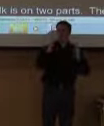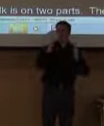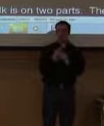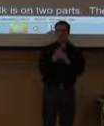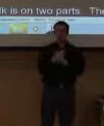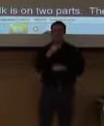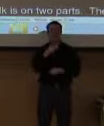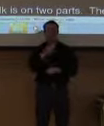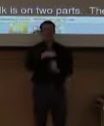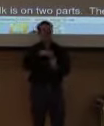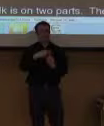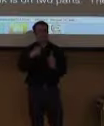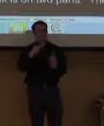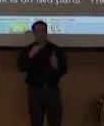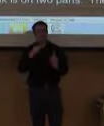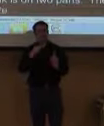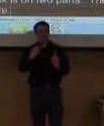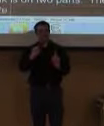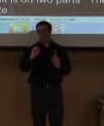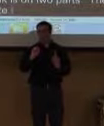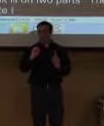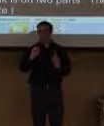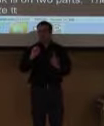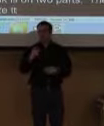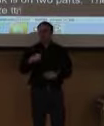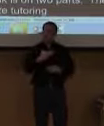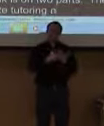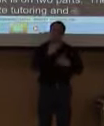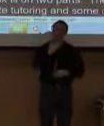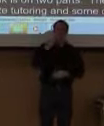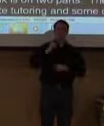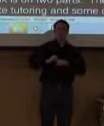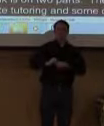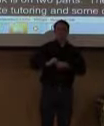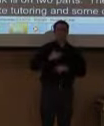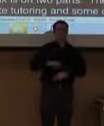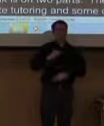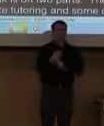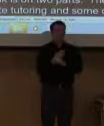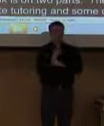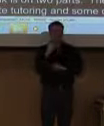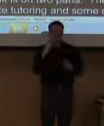Google Hangouts platform, and some of the best practices I found using that to offer remote tutoring to our